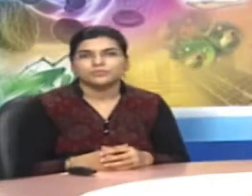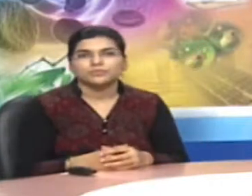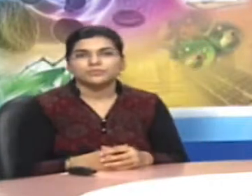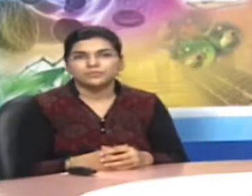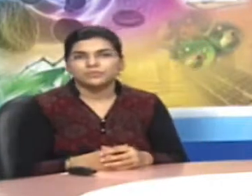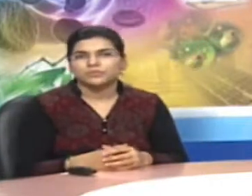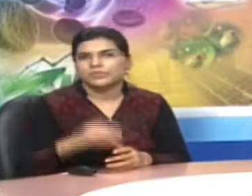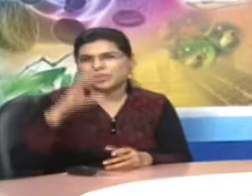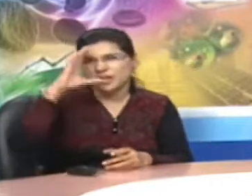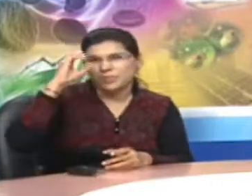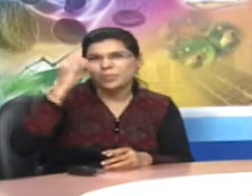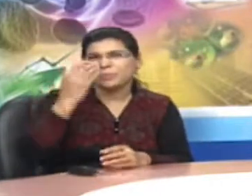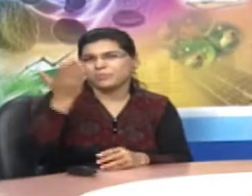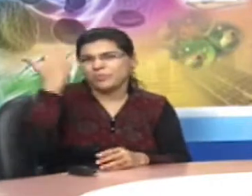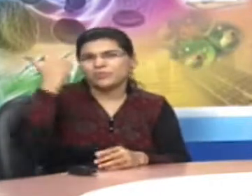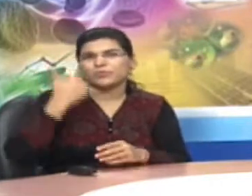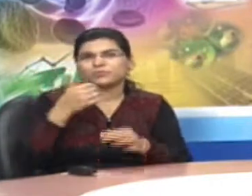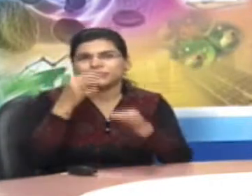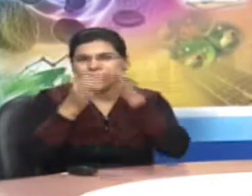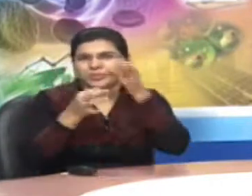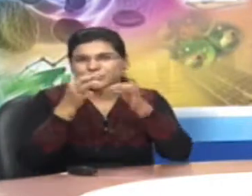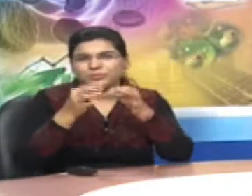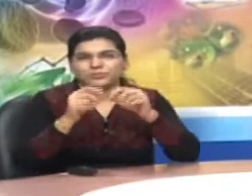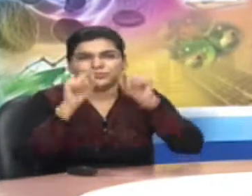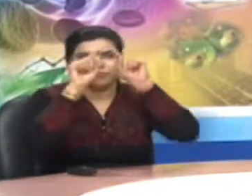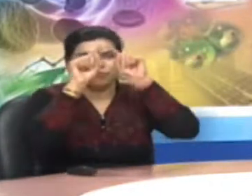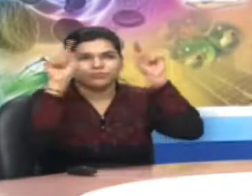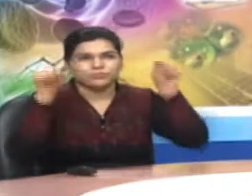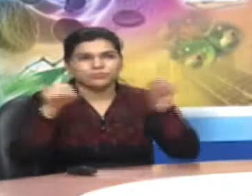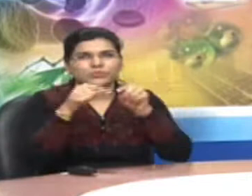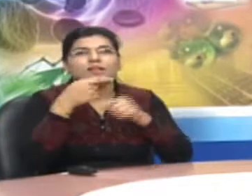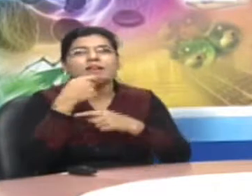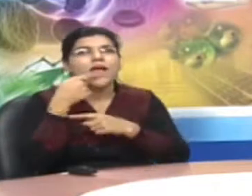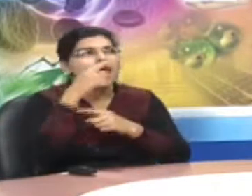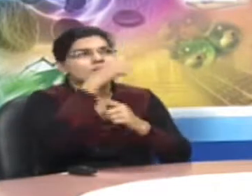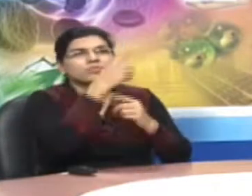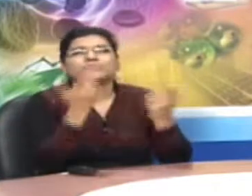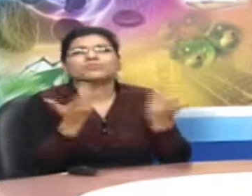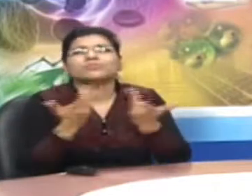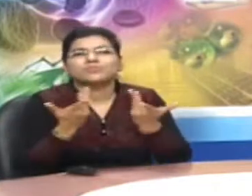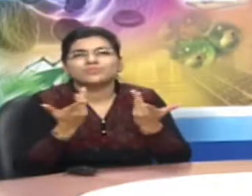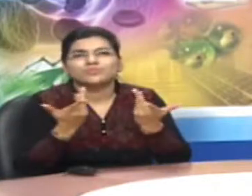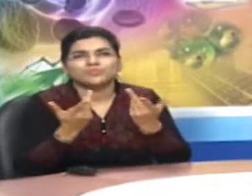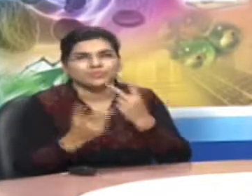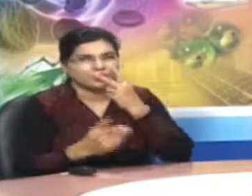So as you see in the given slide, remember we had this class on formatting the text.